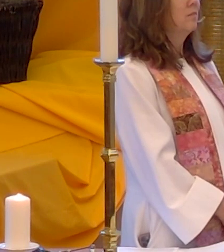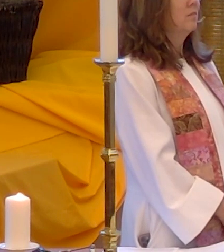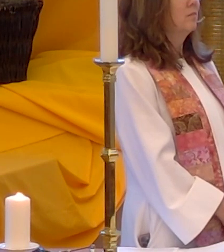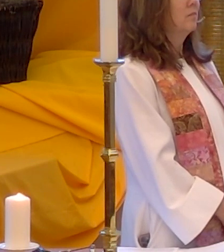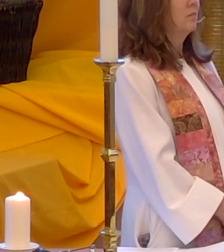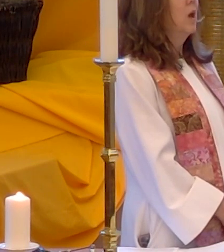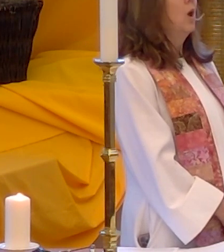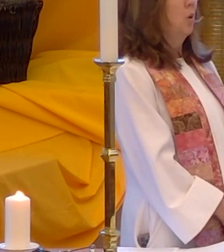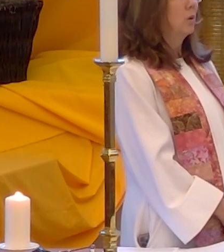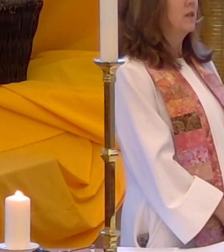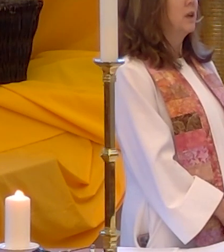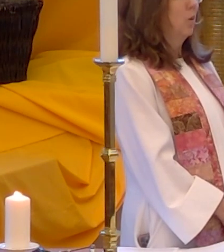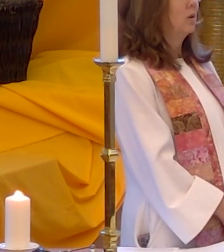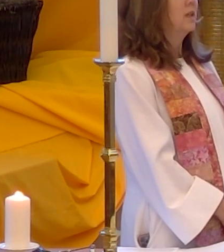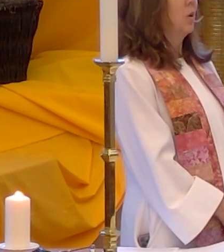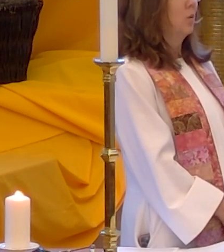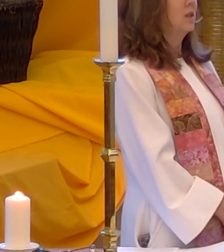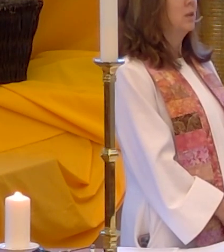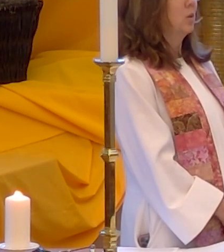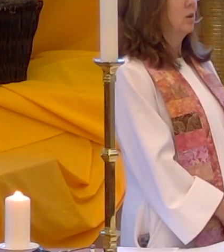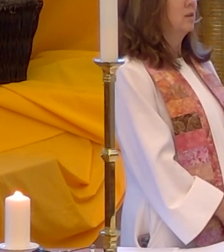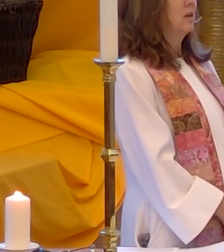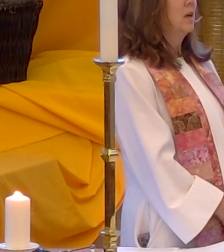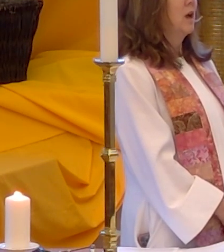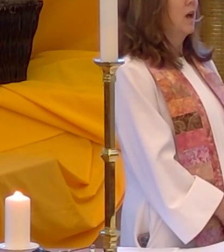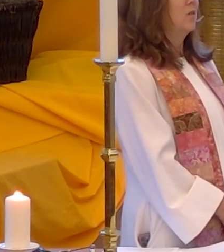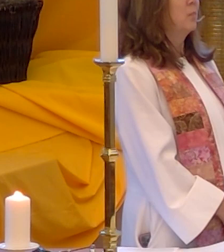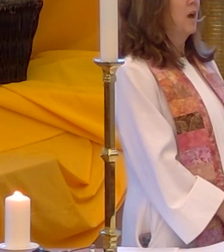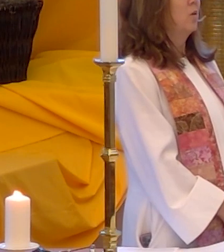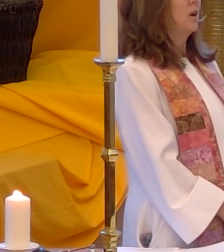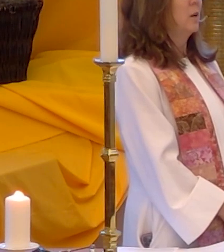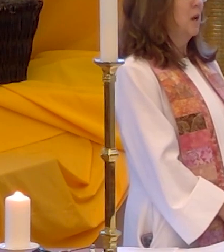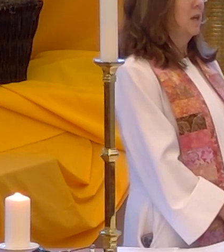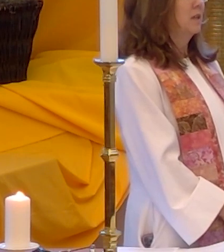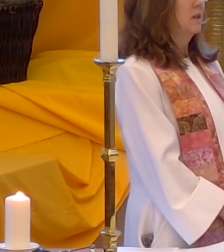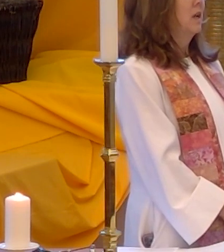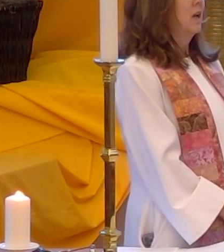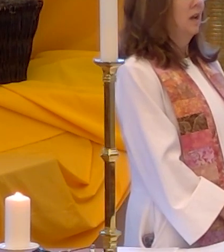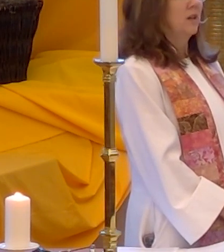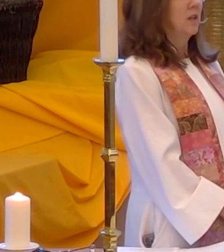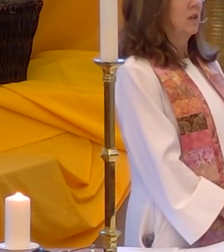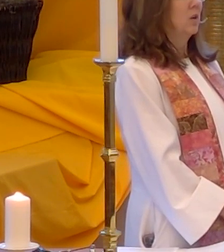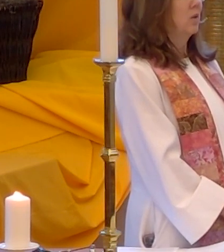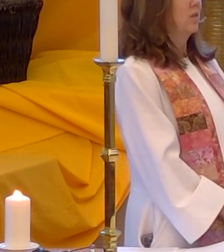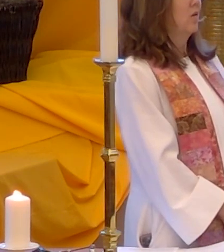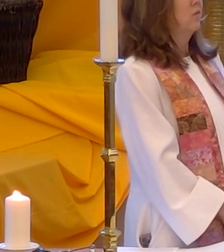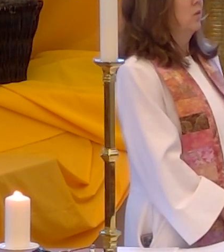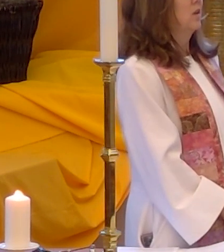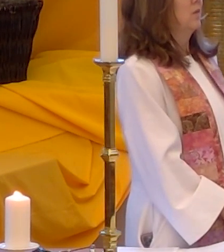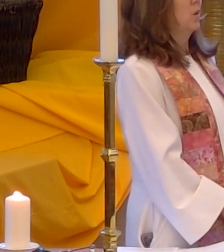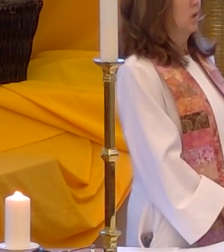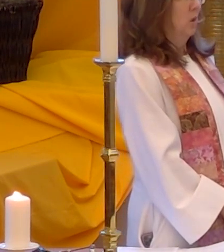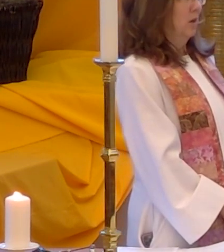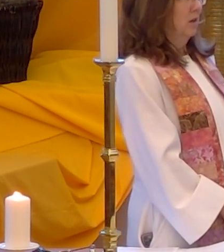unending hymn. Holy, holy, holy Lord, God of power and might, heaven and earth.